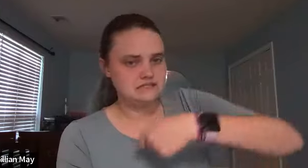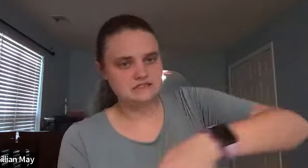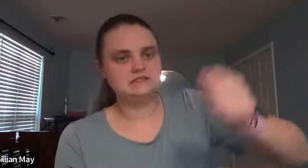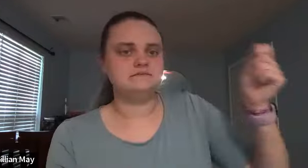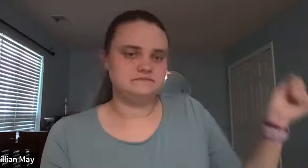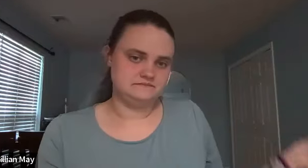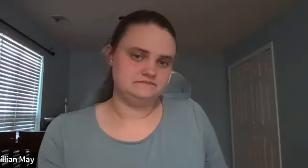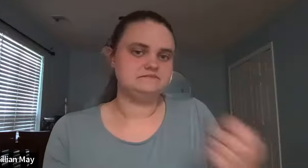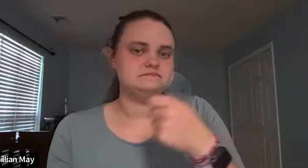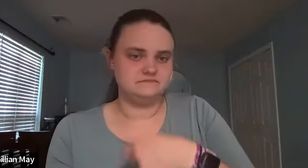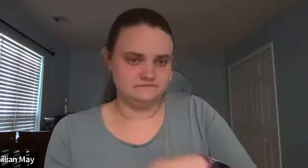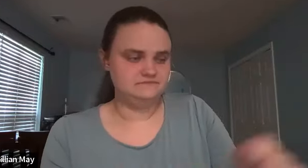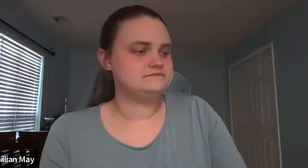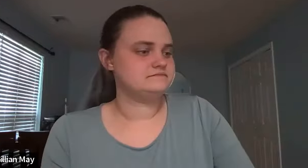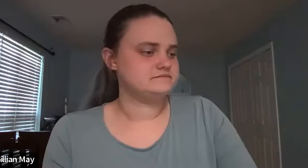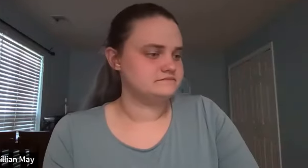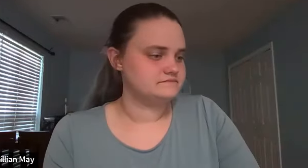tennis. Mm-hmm.